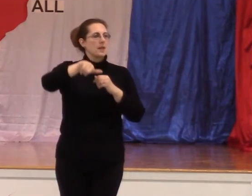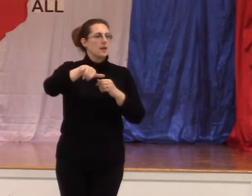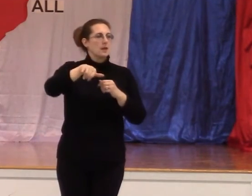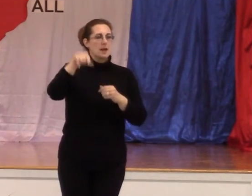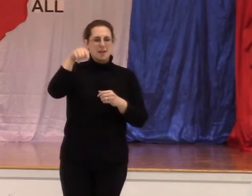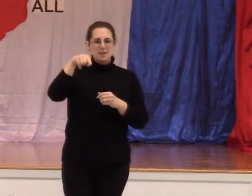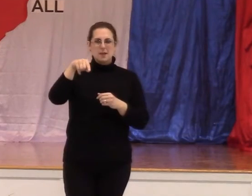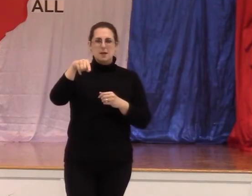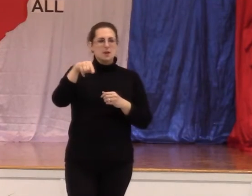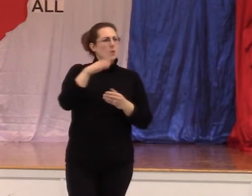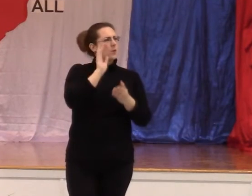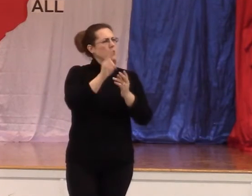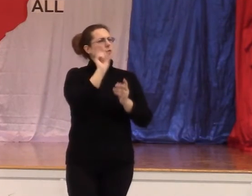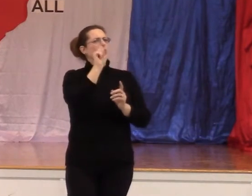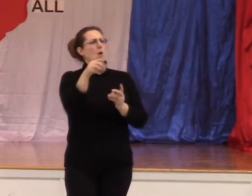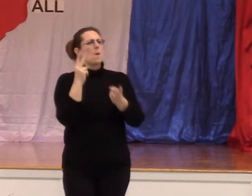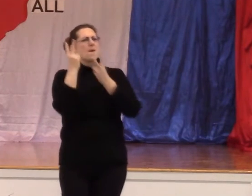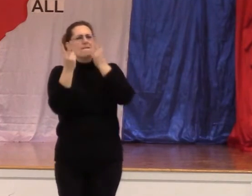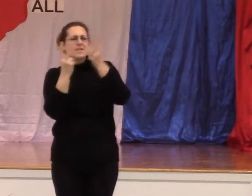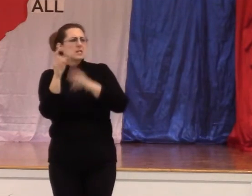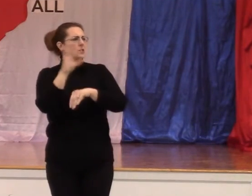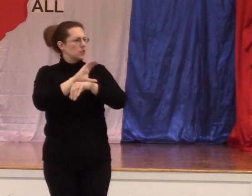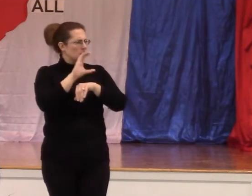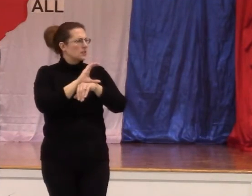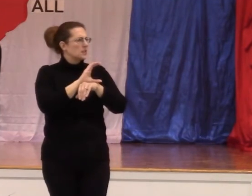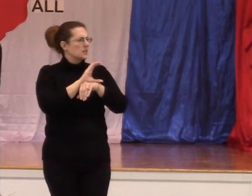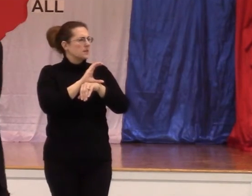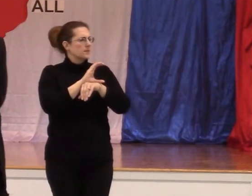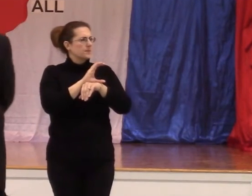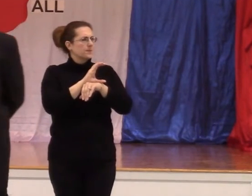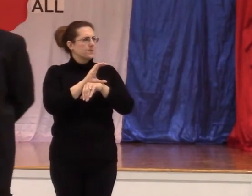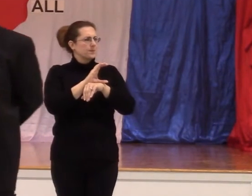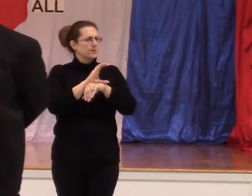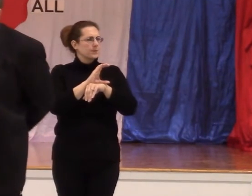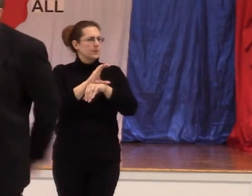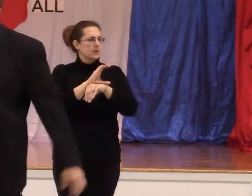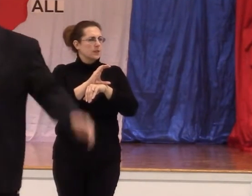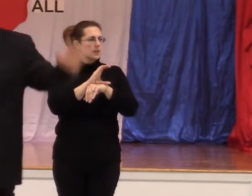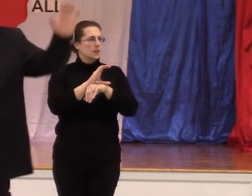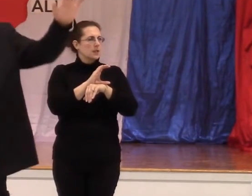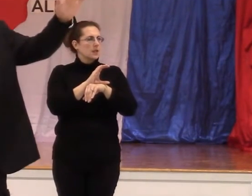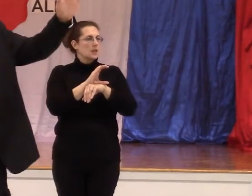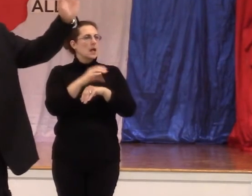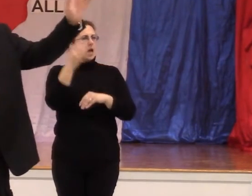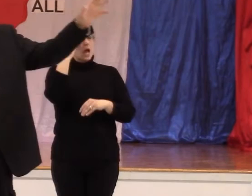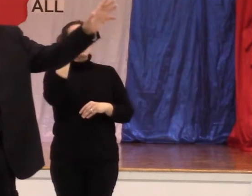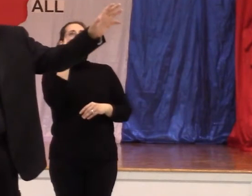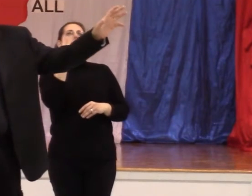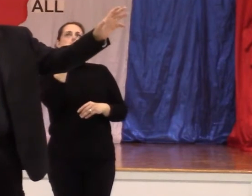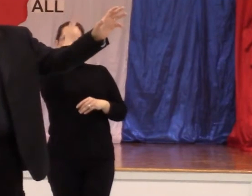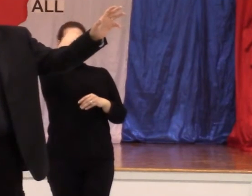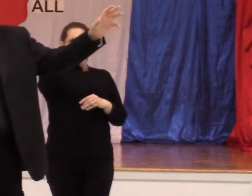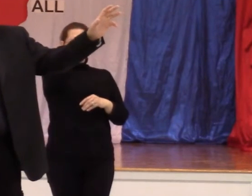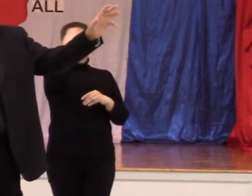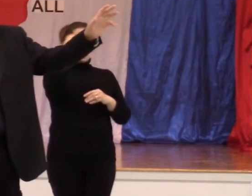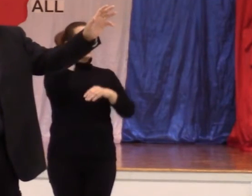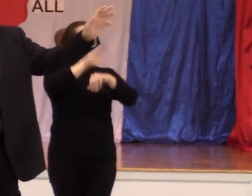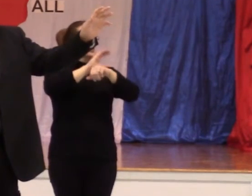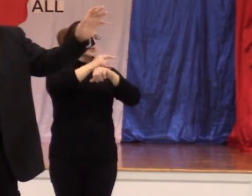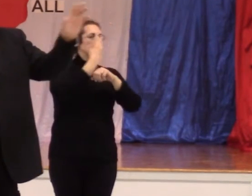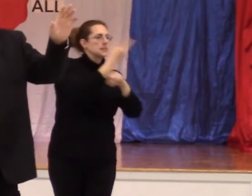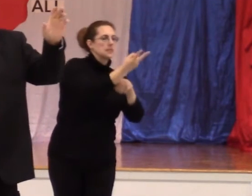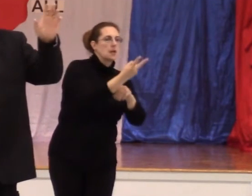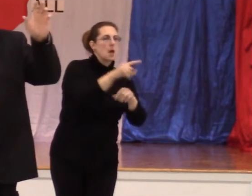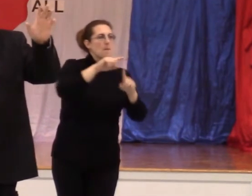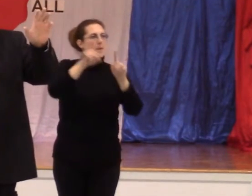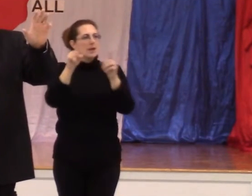in things like when you visit these churches, right? There was obviously the Roman Catholic churches,